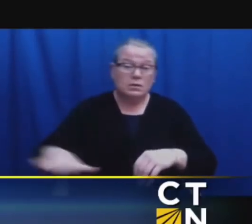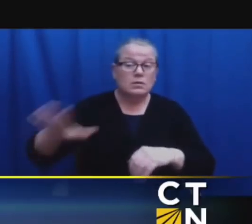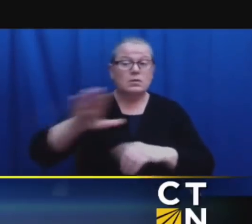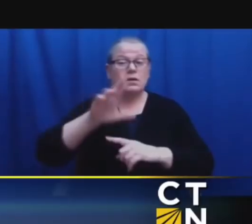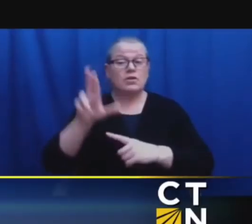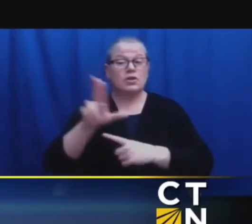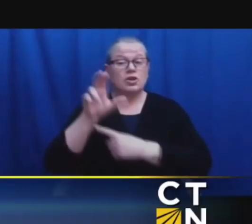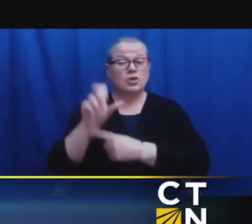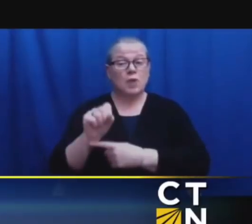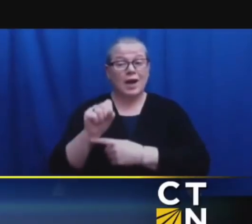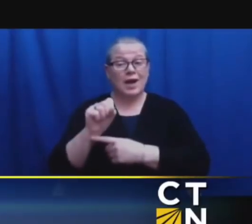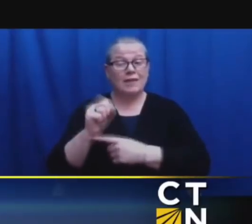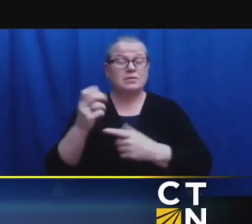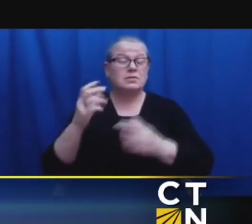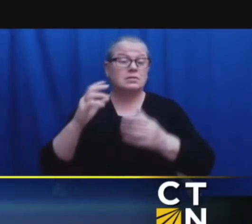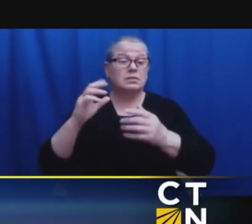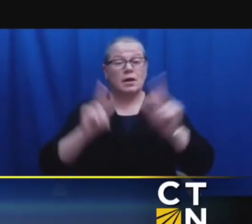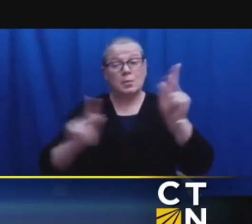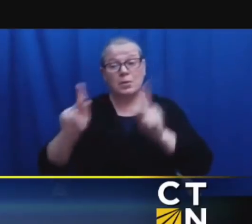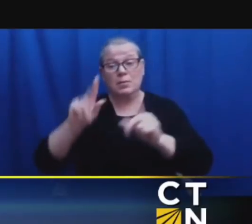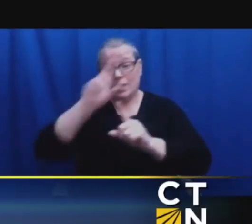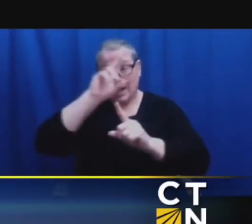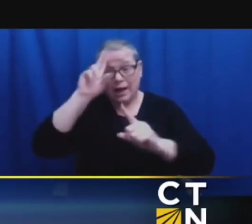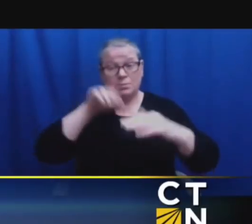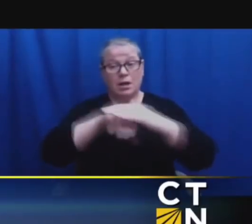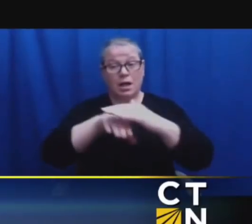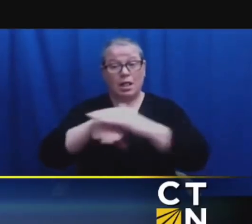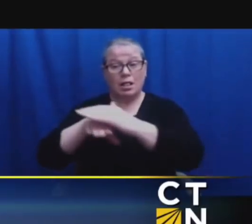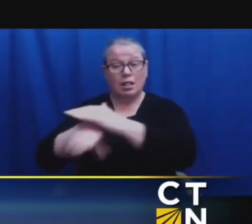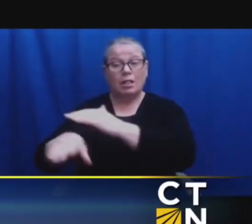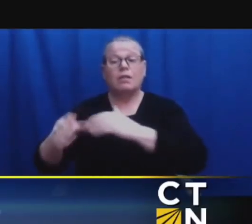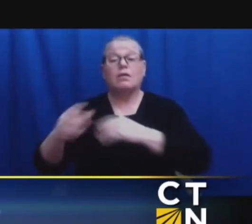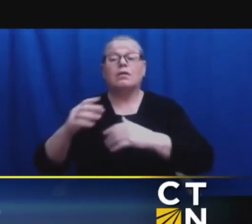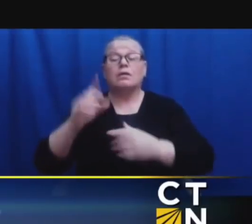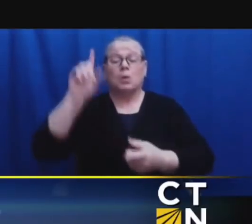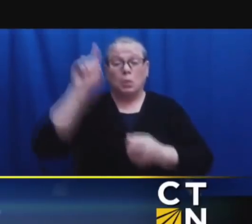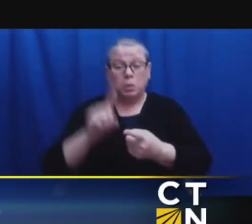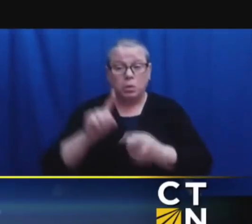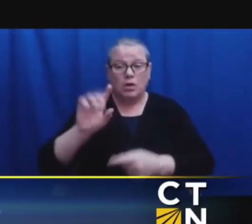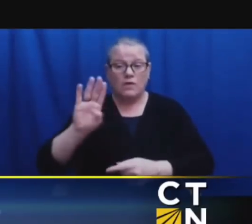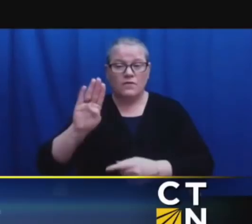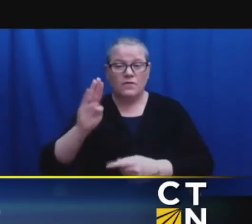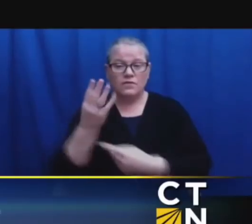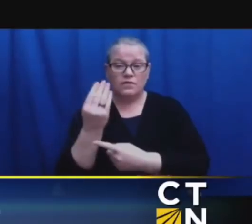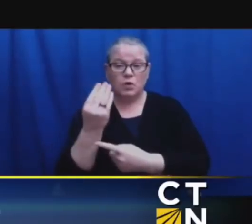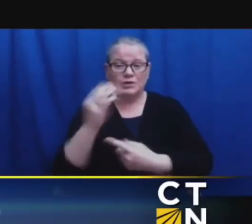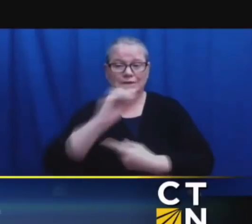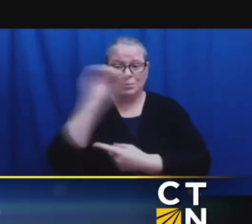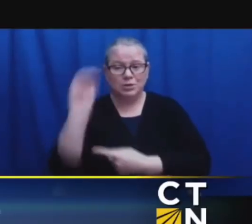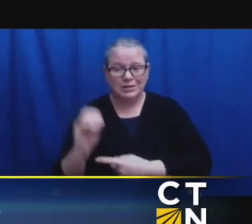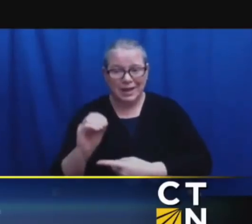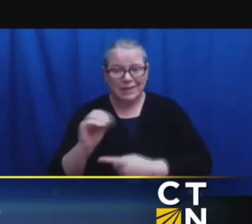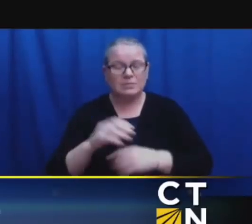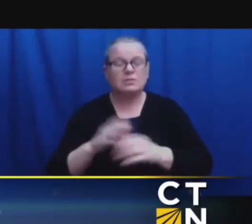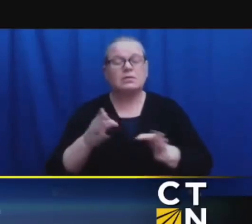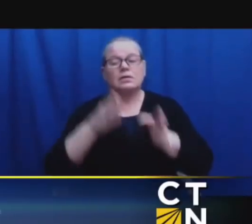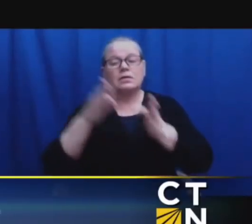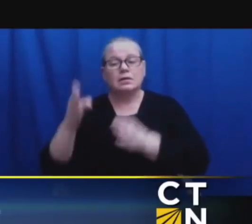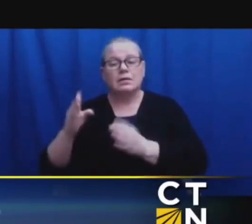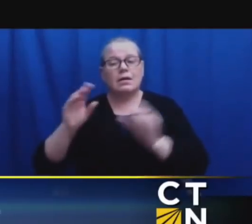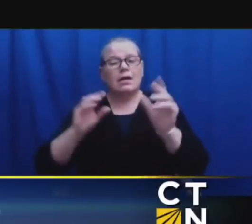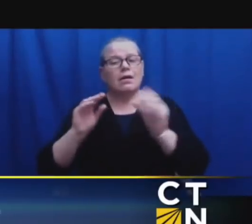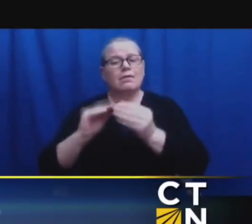about 14%, so we're trending a little better there. Their fatalities are still trending up a little bit,